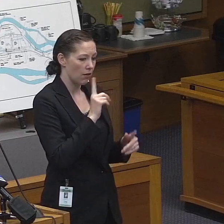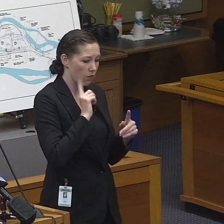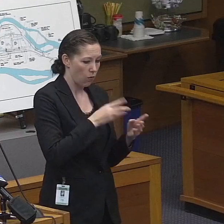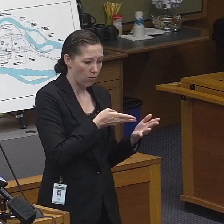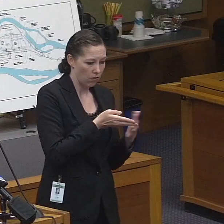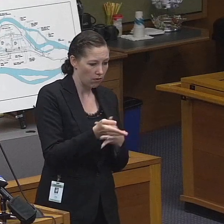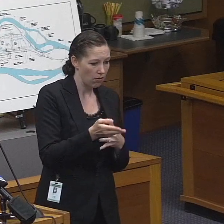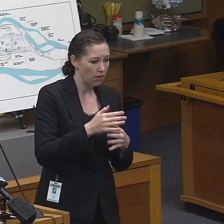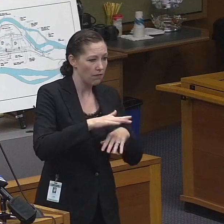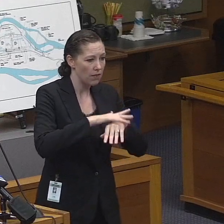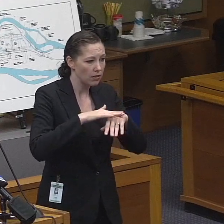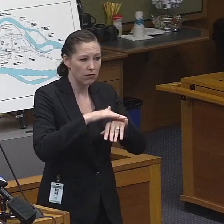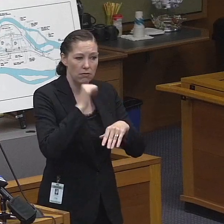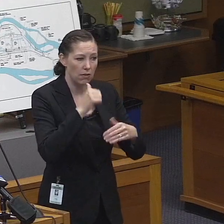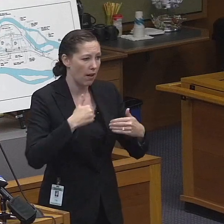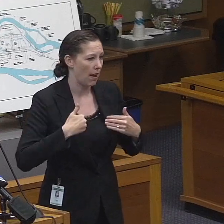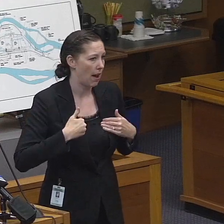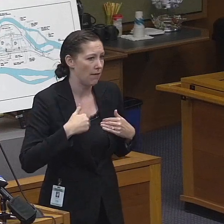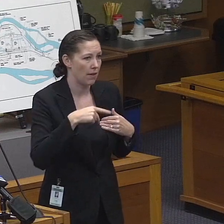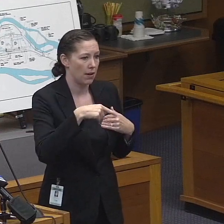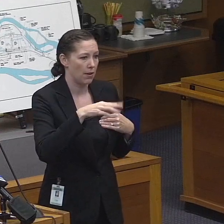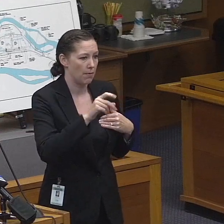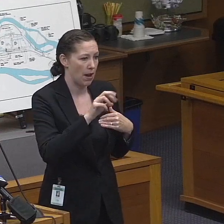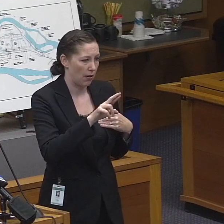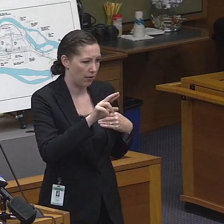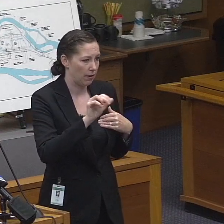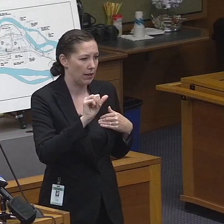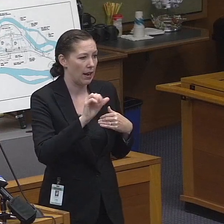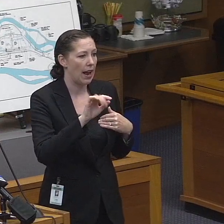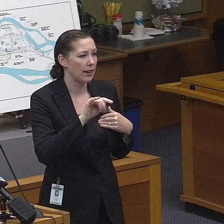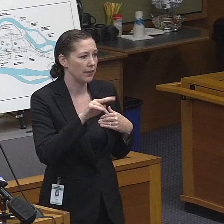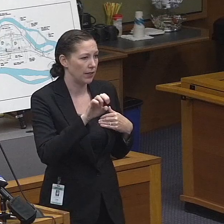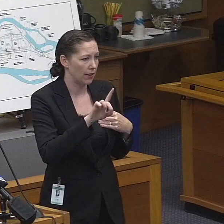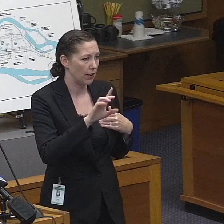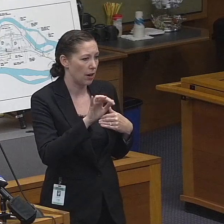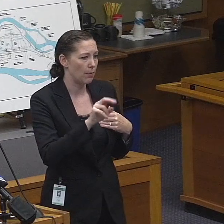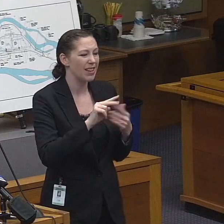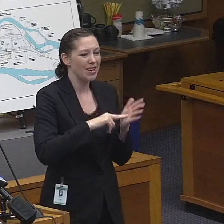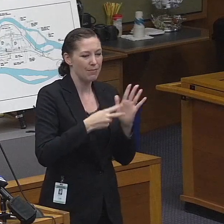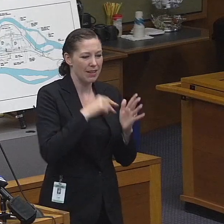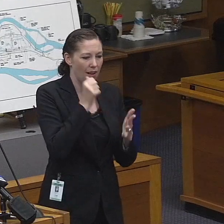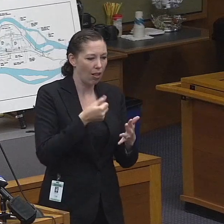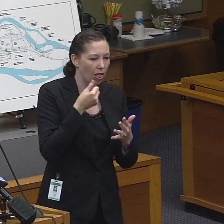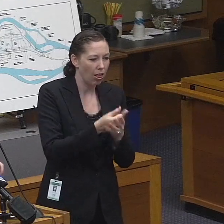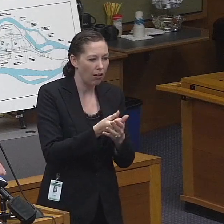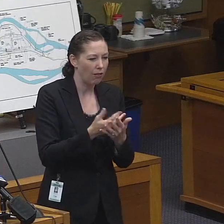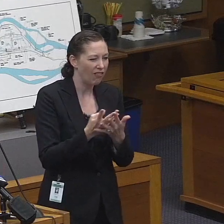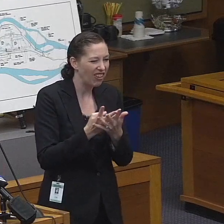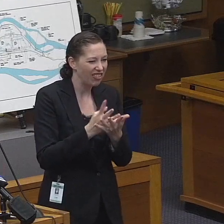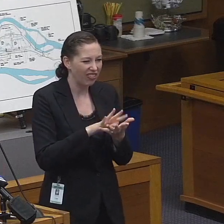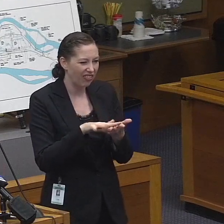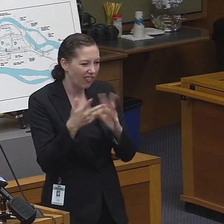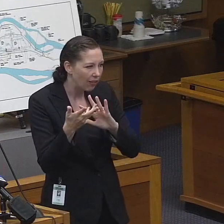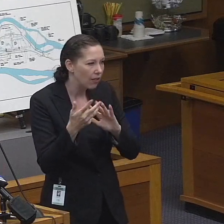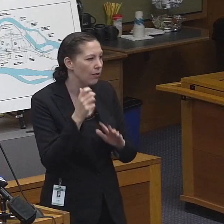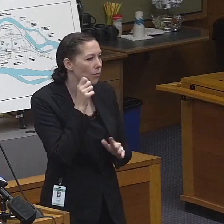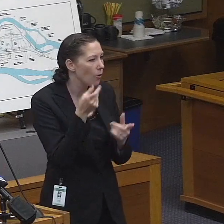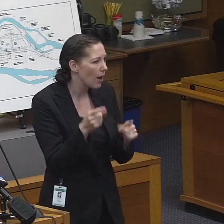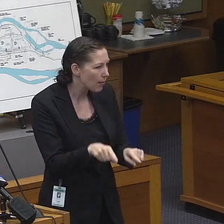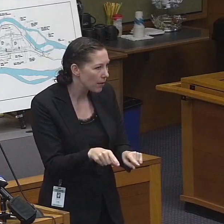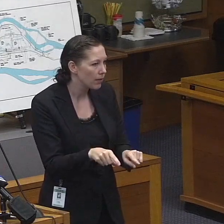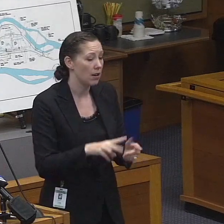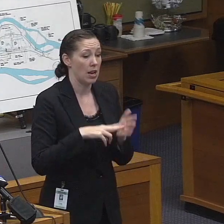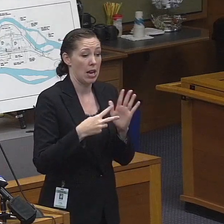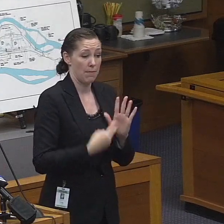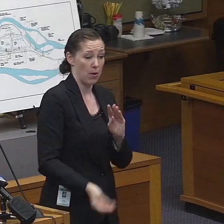have any powdered activated carbon, thereby not impacting the performance of those filters. So there will be some additional requirements to dredge out